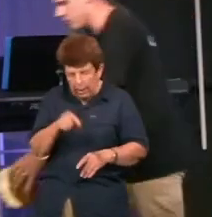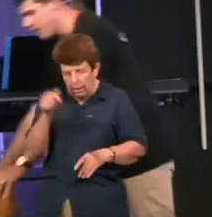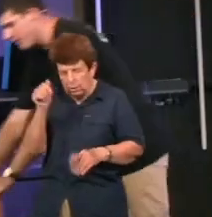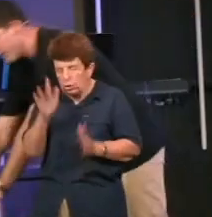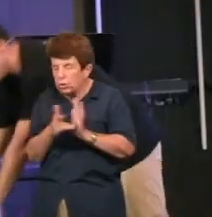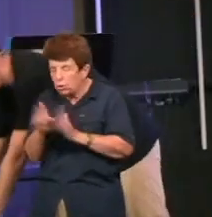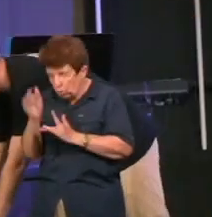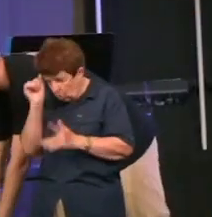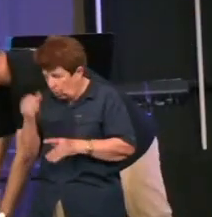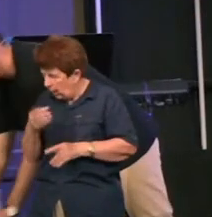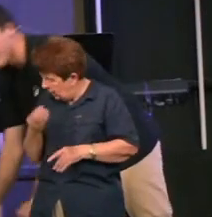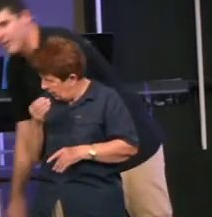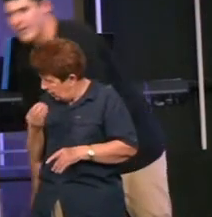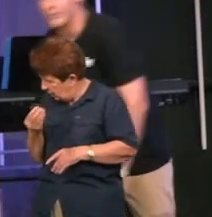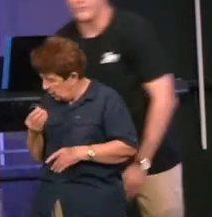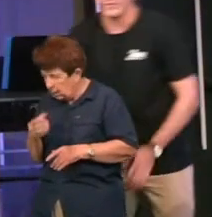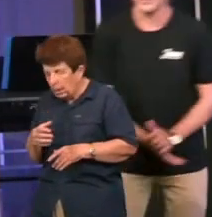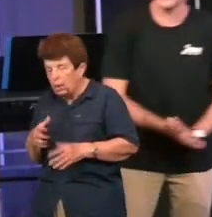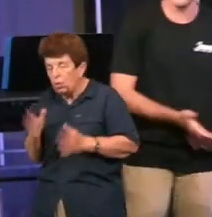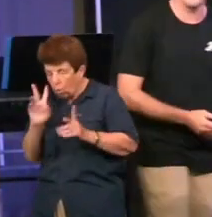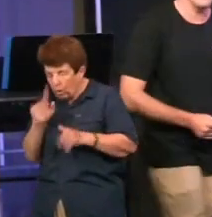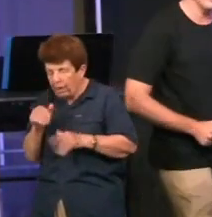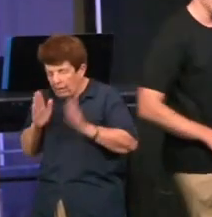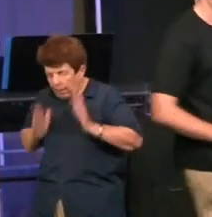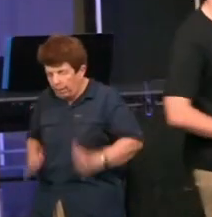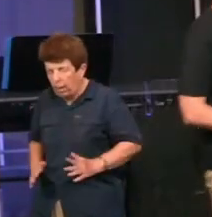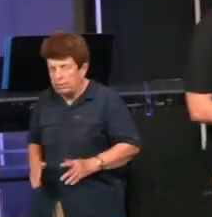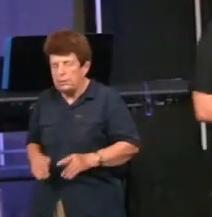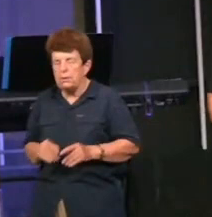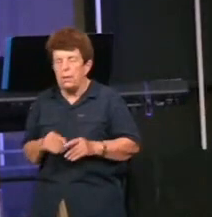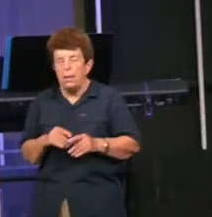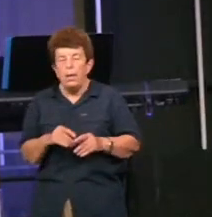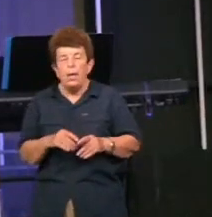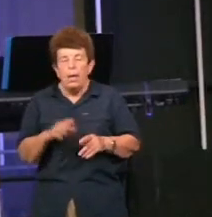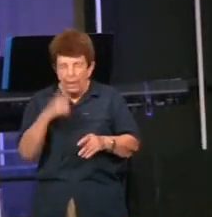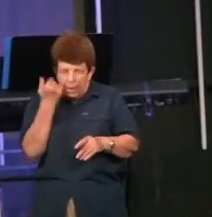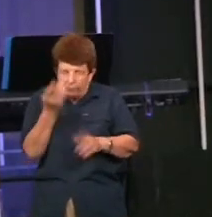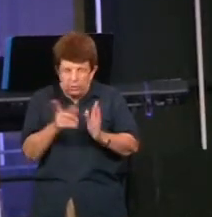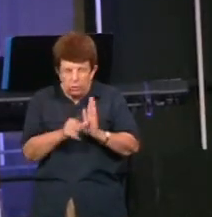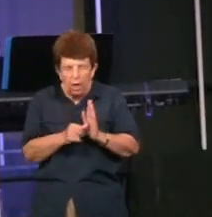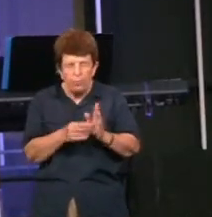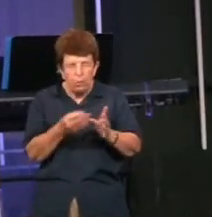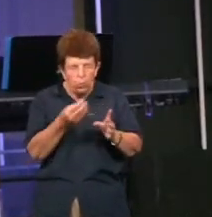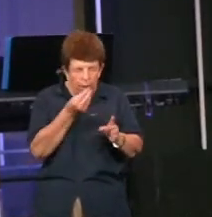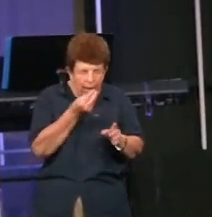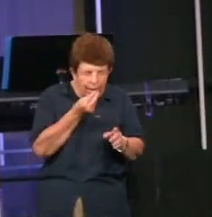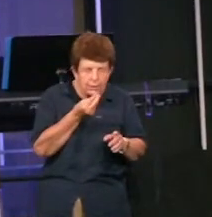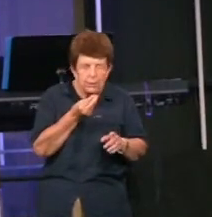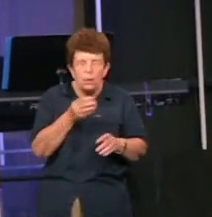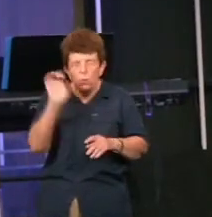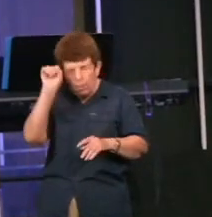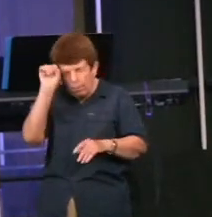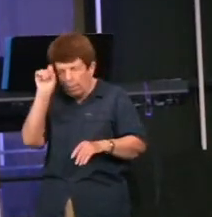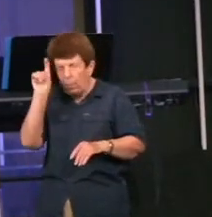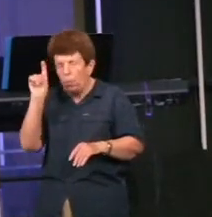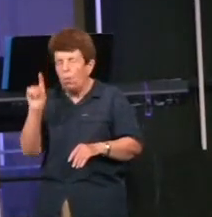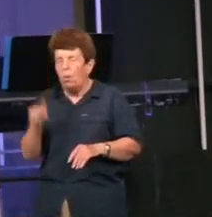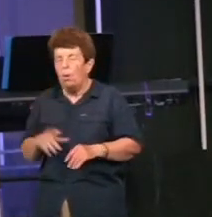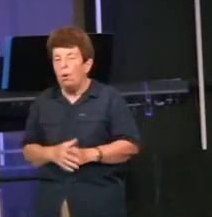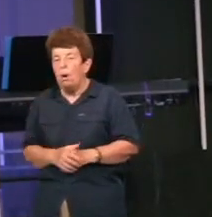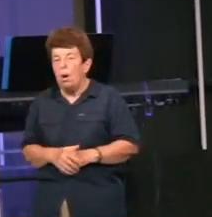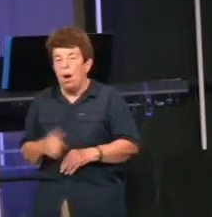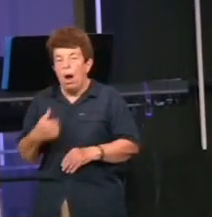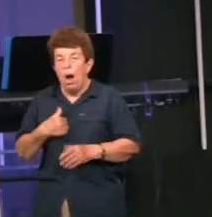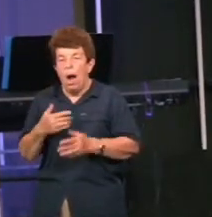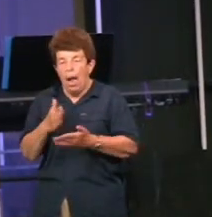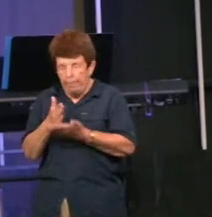had to drink for the sustaining of our physical bodies. And he says, every time you do this, remember,